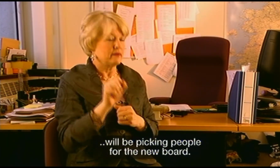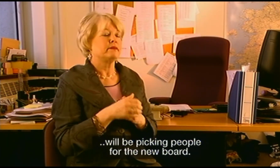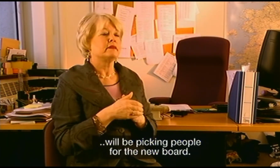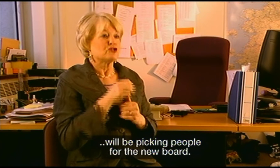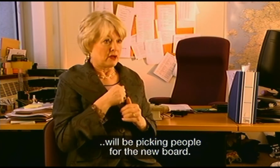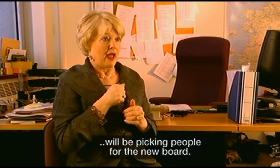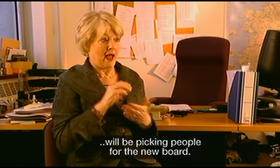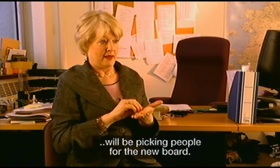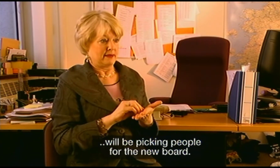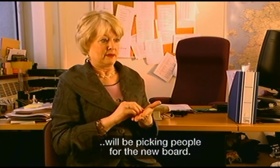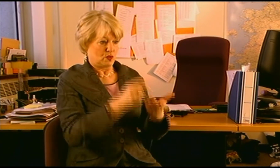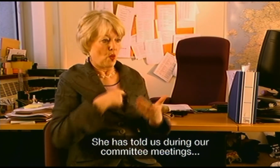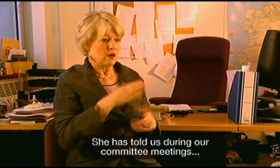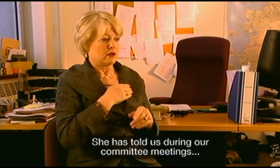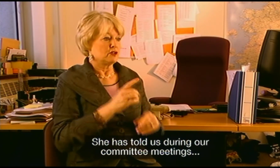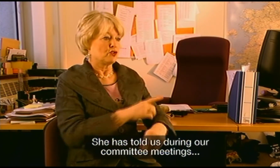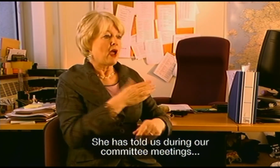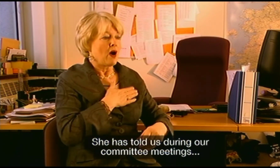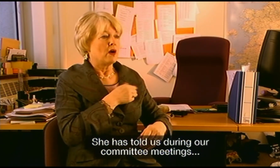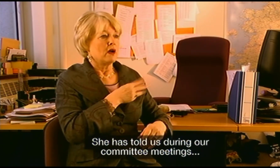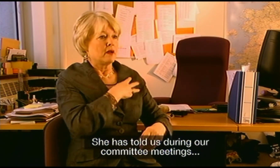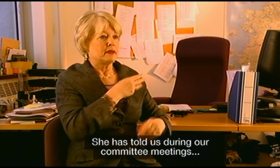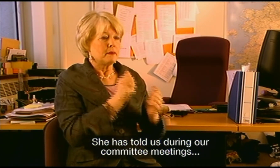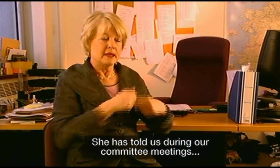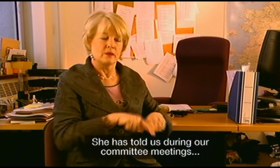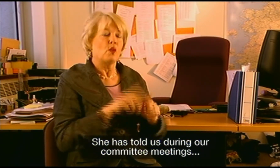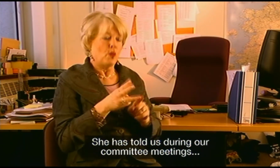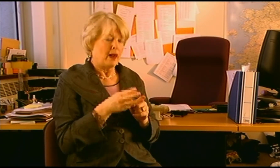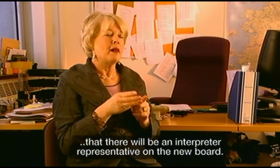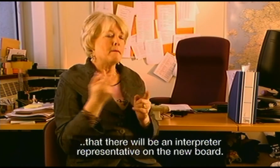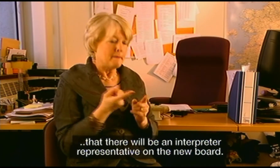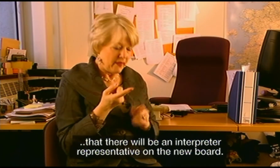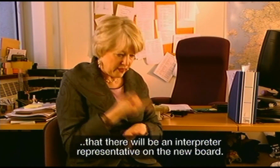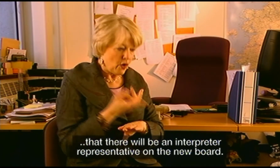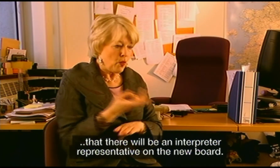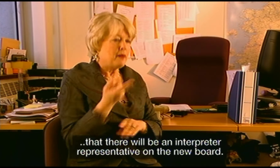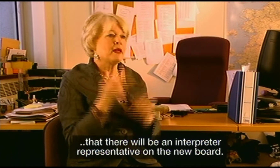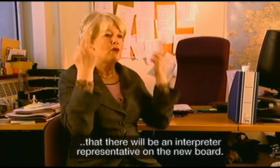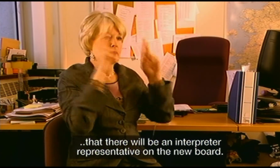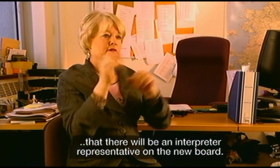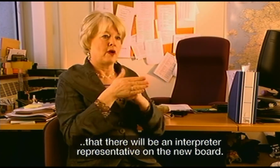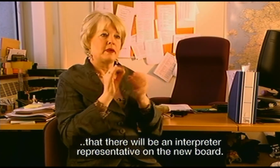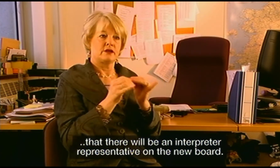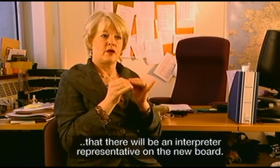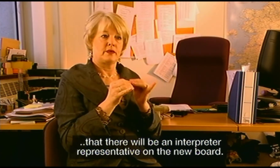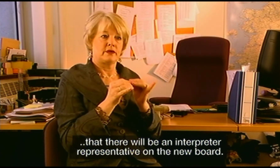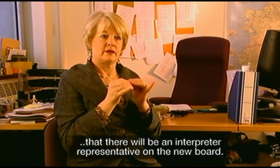new board. She has told us during our committee meetings that there will be an interpreter representative on the new board. As for any